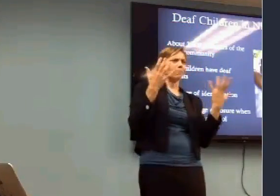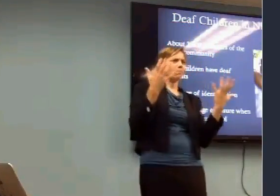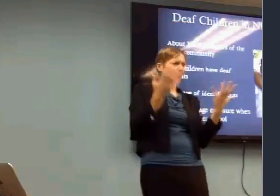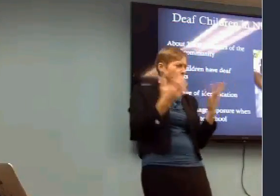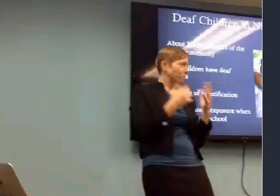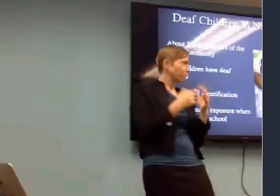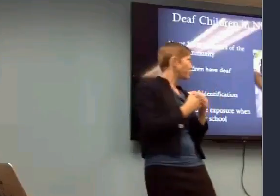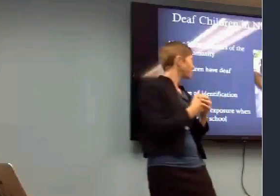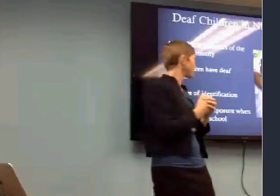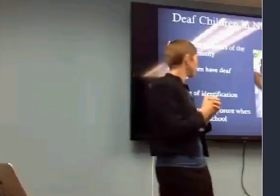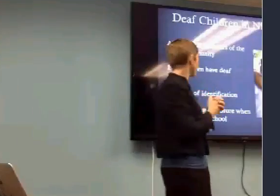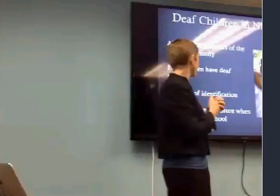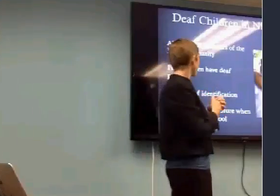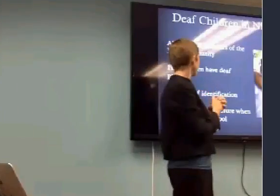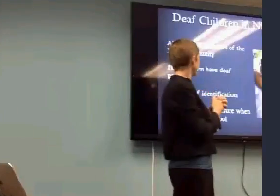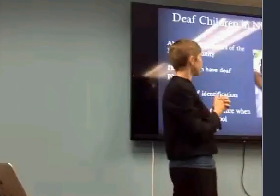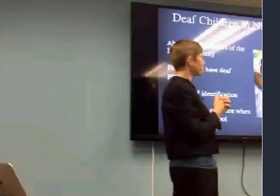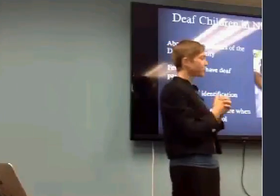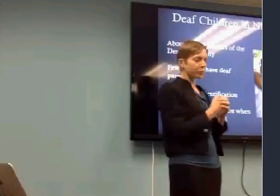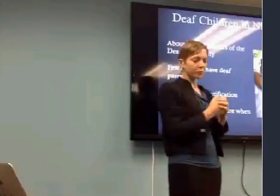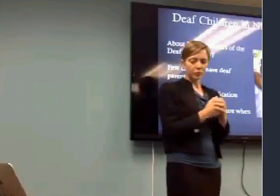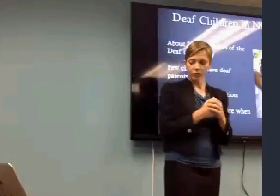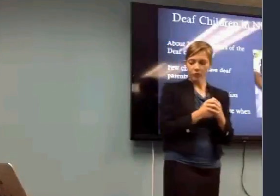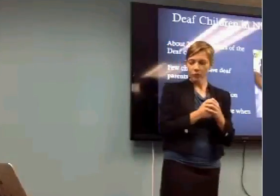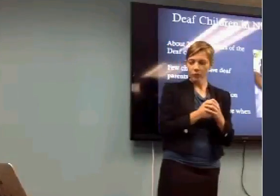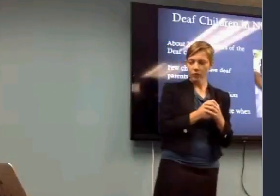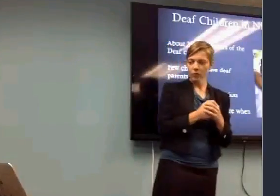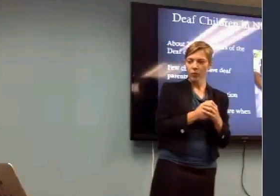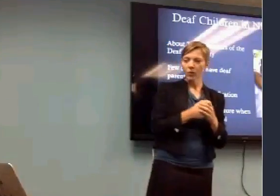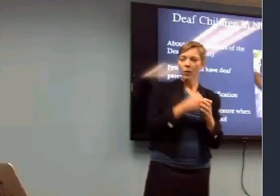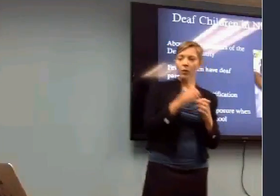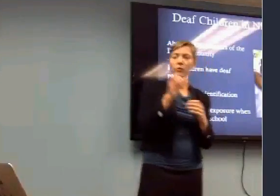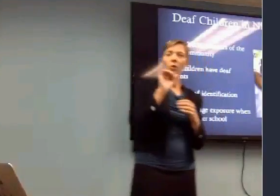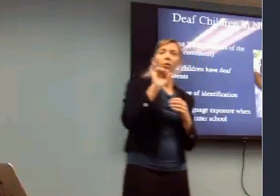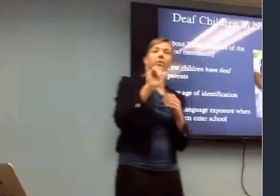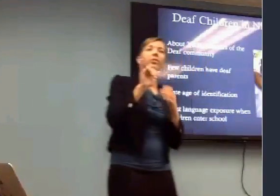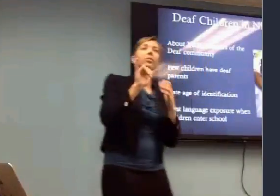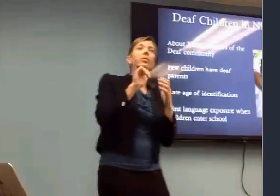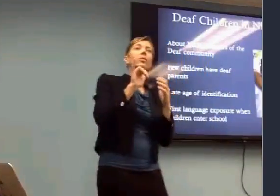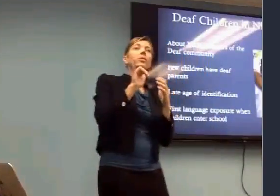background about this community in Nicaragua.